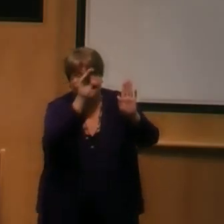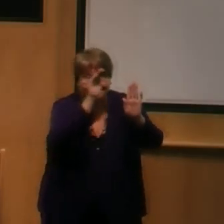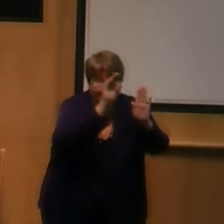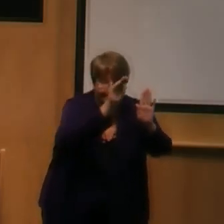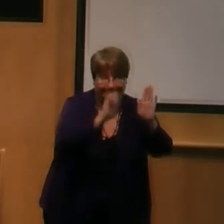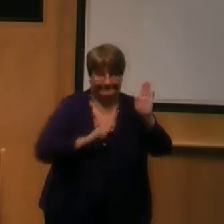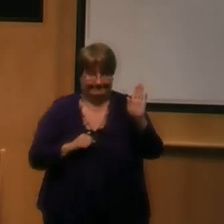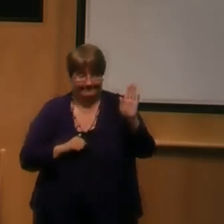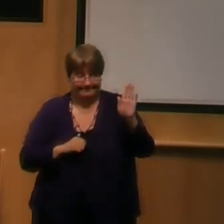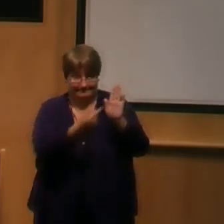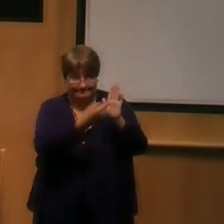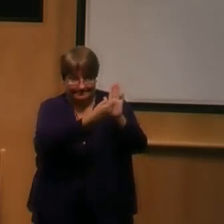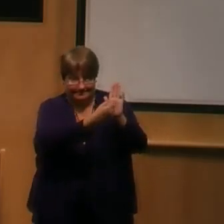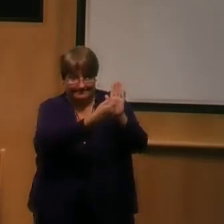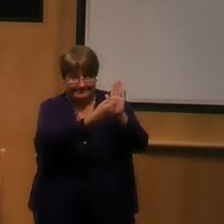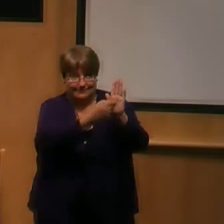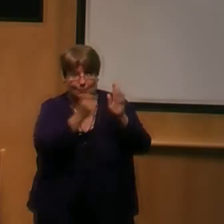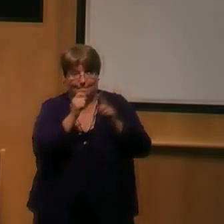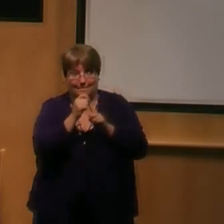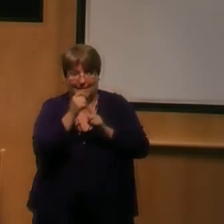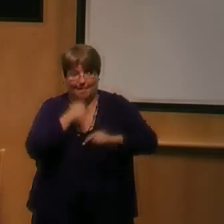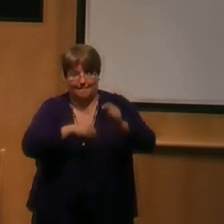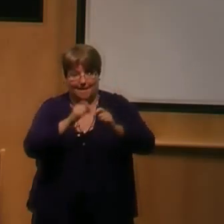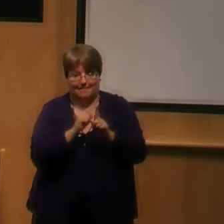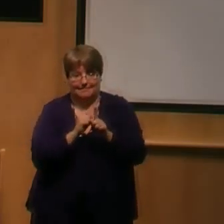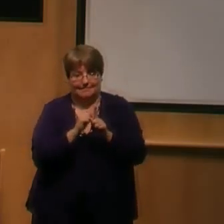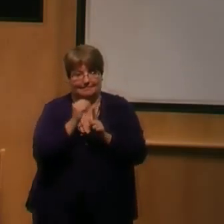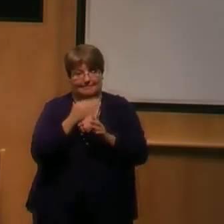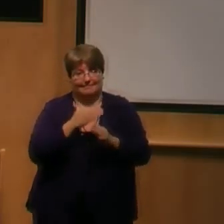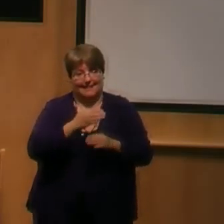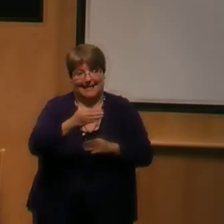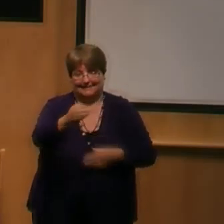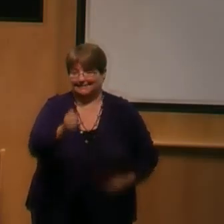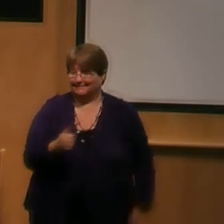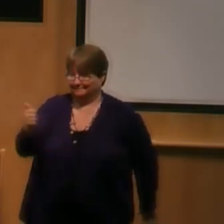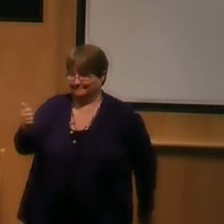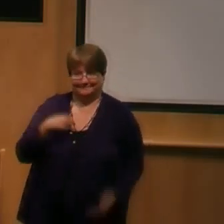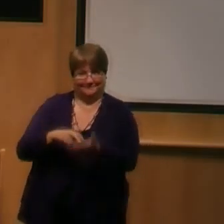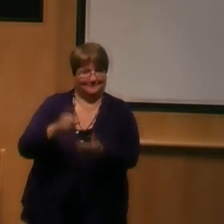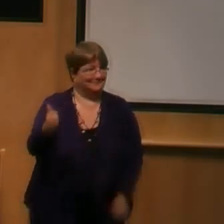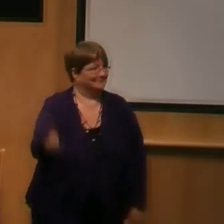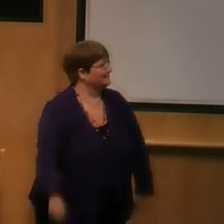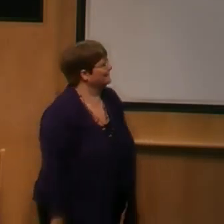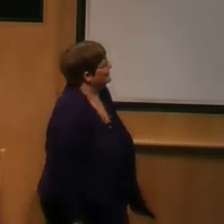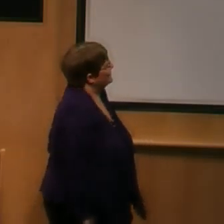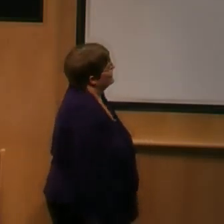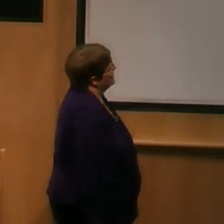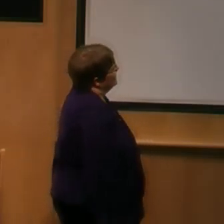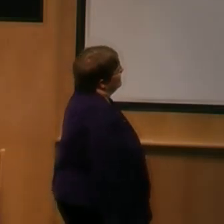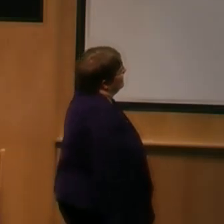we can approach them and say that, you know, the PR and I'm not going to come back to you and say that's very good.